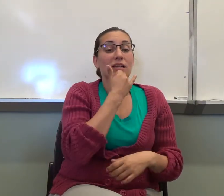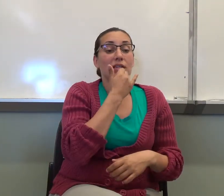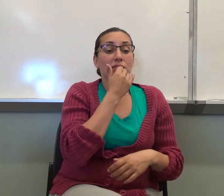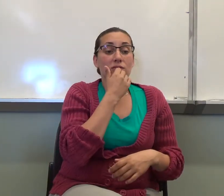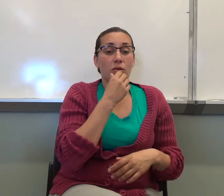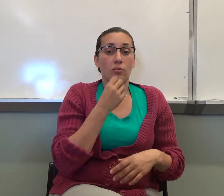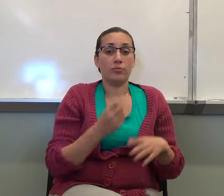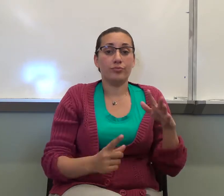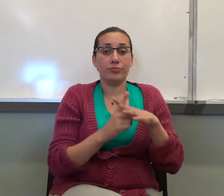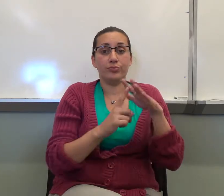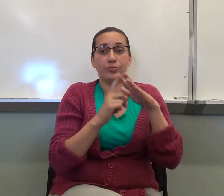place.